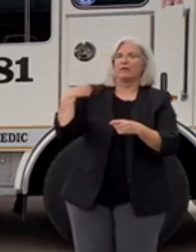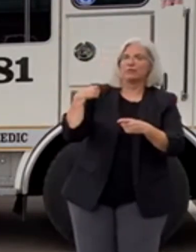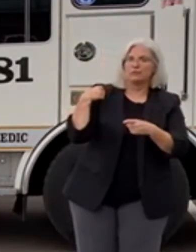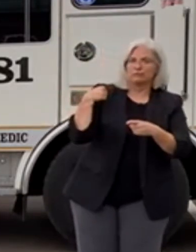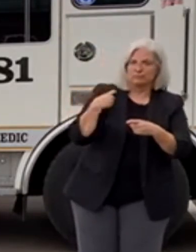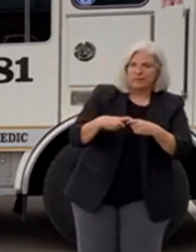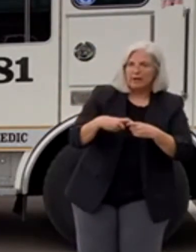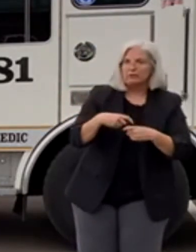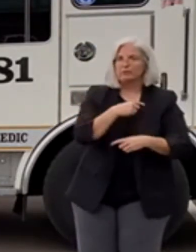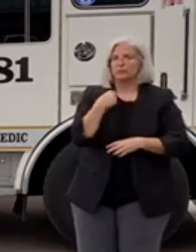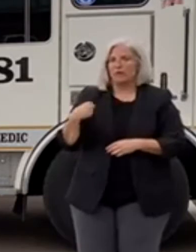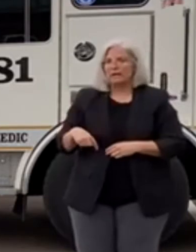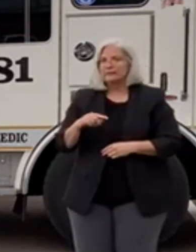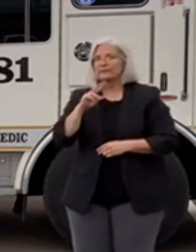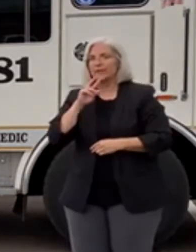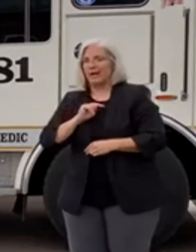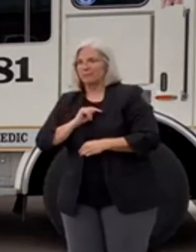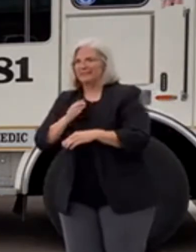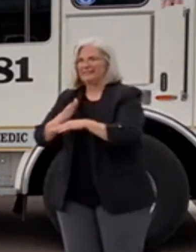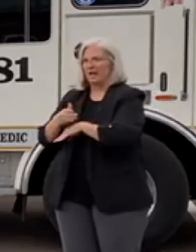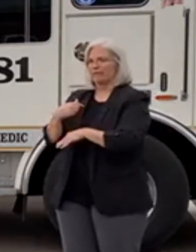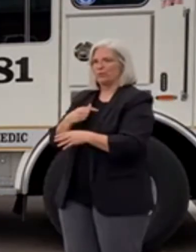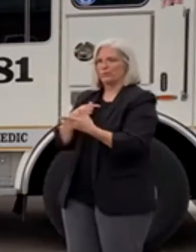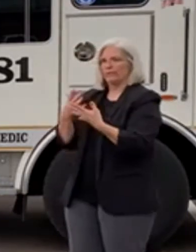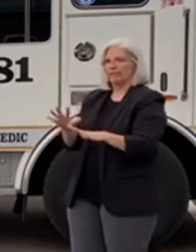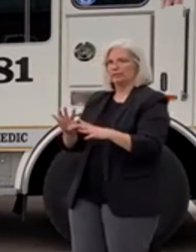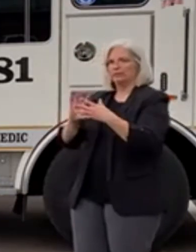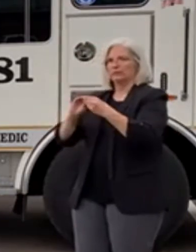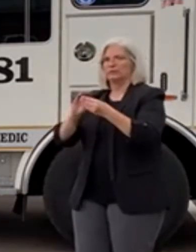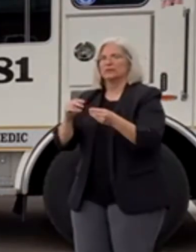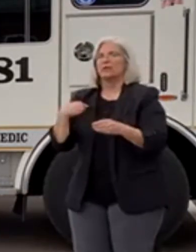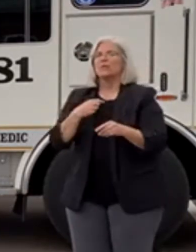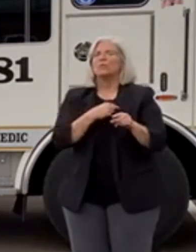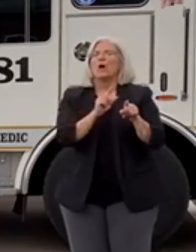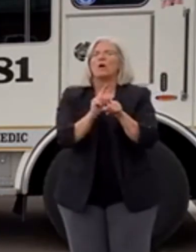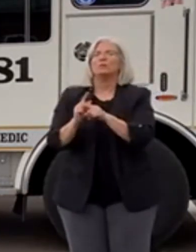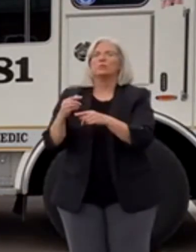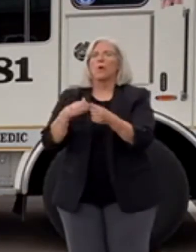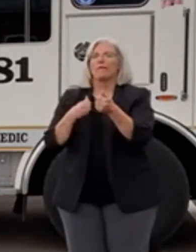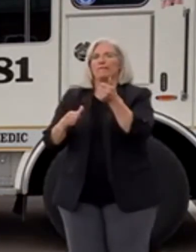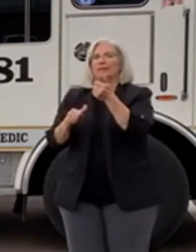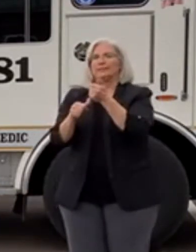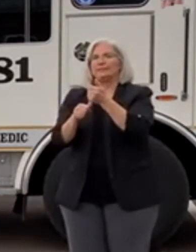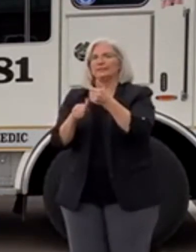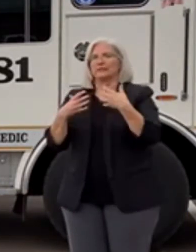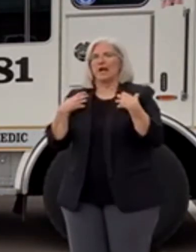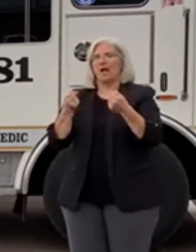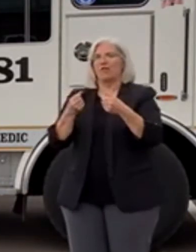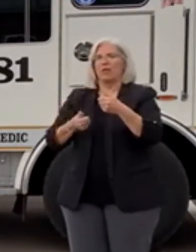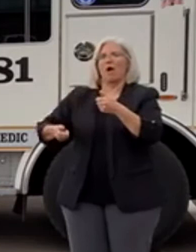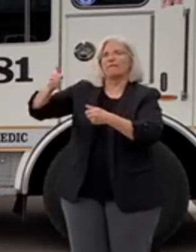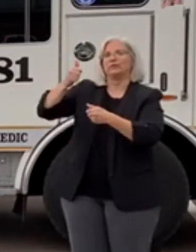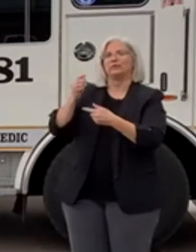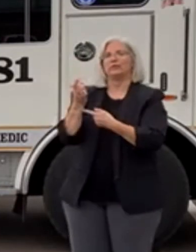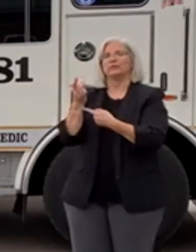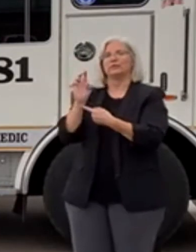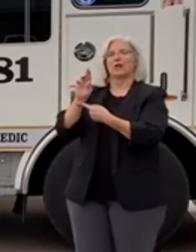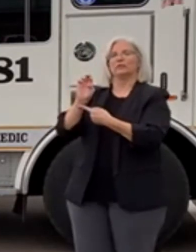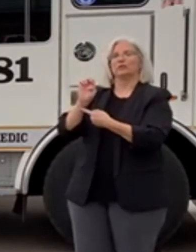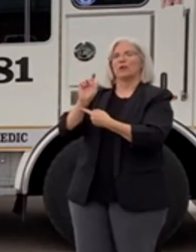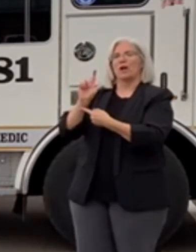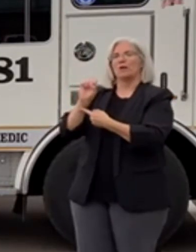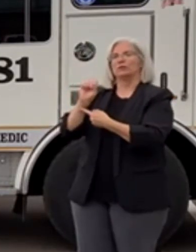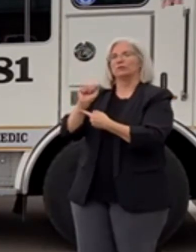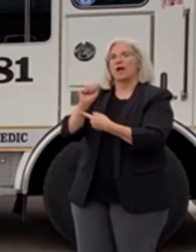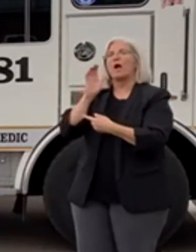press conference. We do have Assistant Health Officer Dr. Elsa Villarino, who will be providing a Spanish language statement